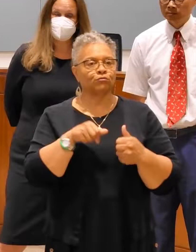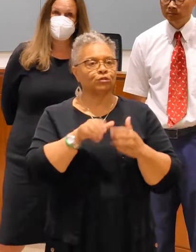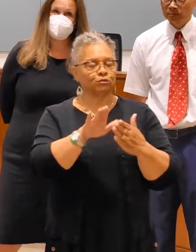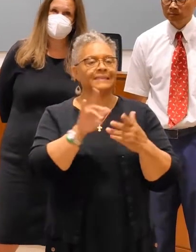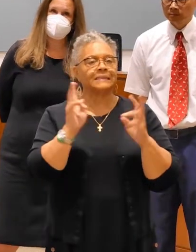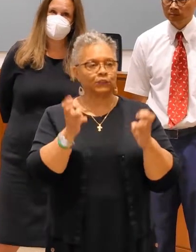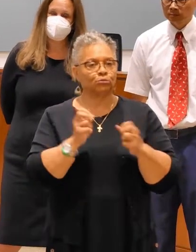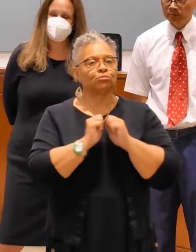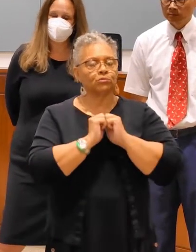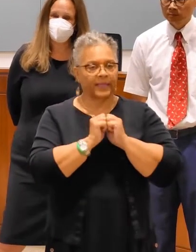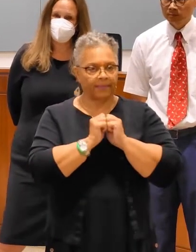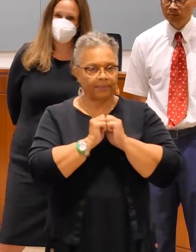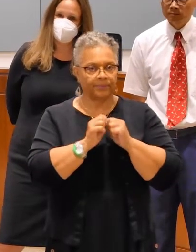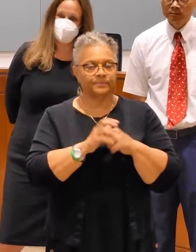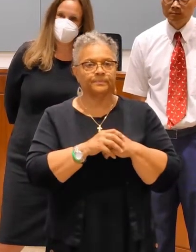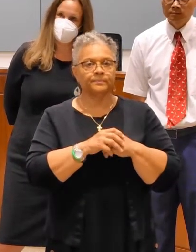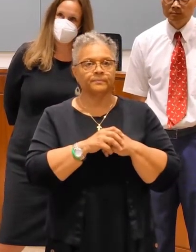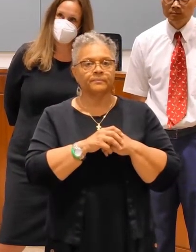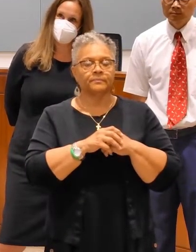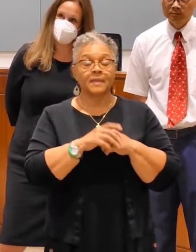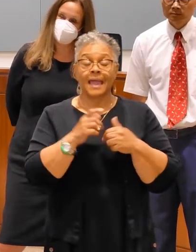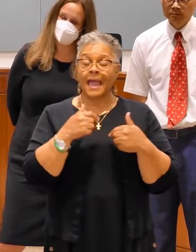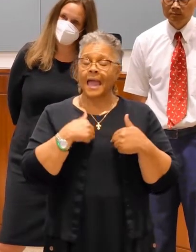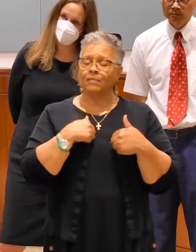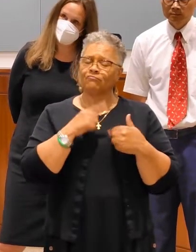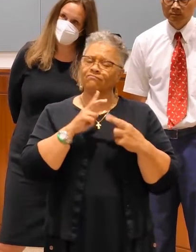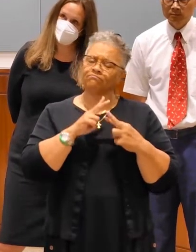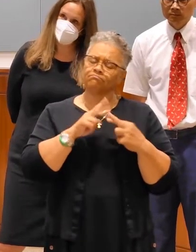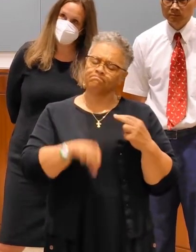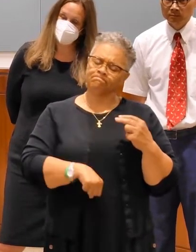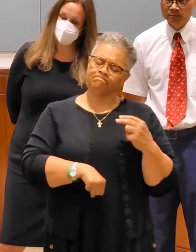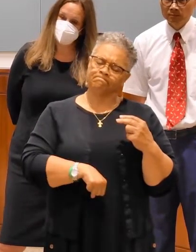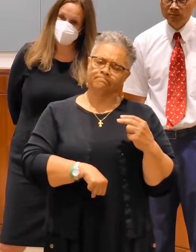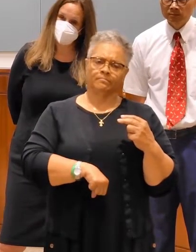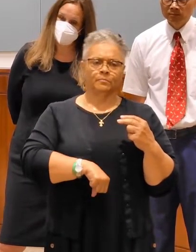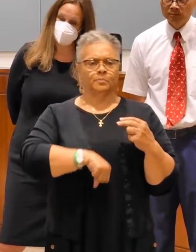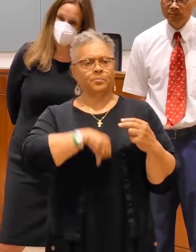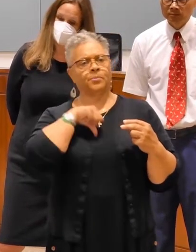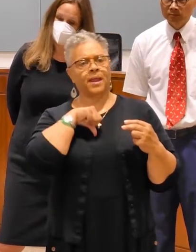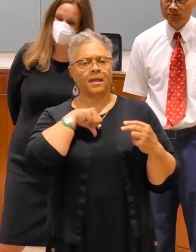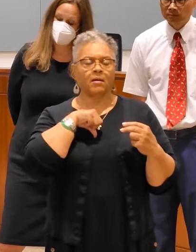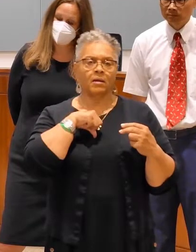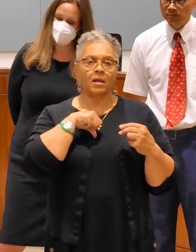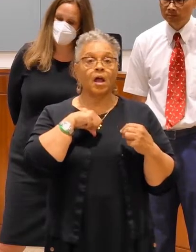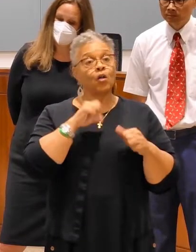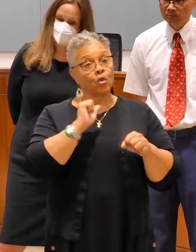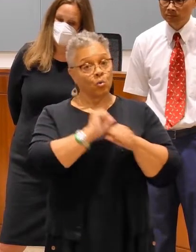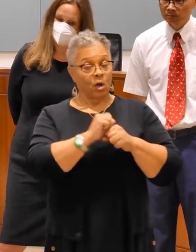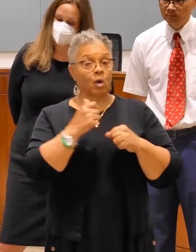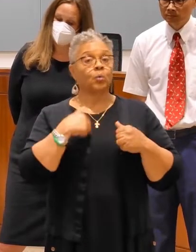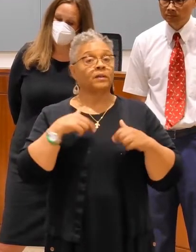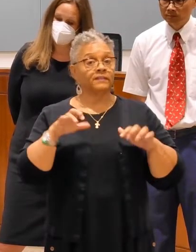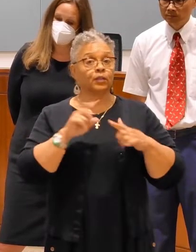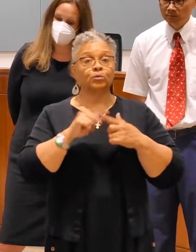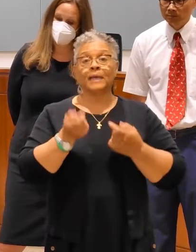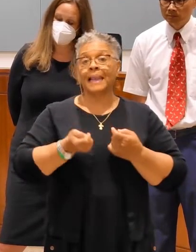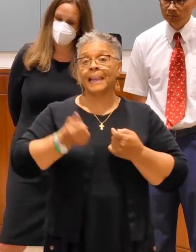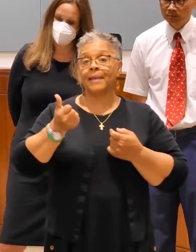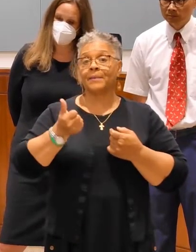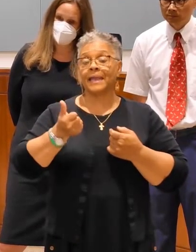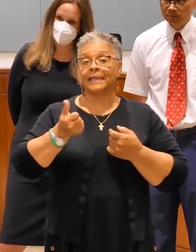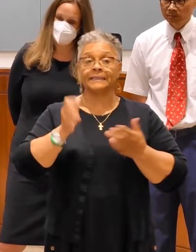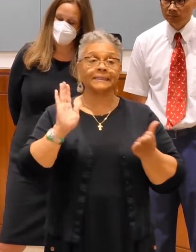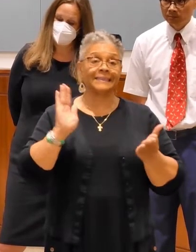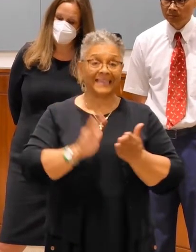together. I am immensely proud of the work that we've done to eliminate this deficit, and I